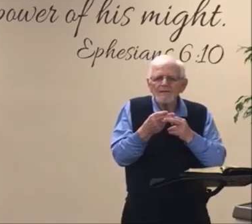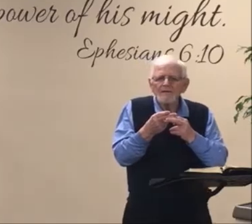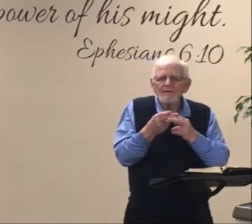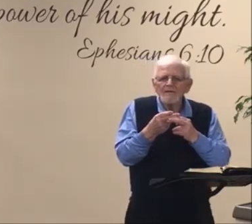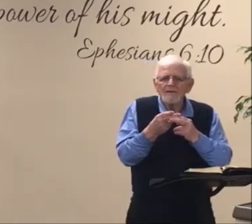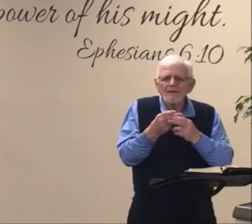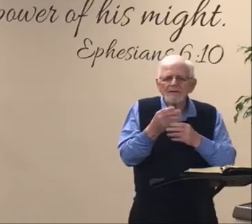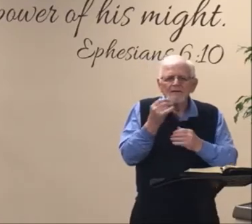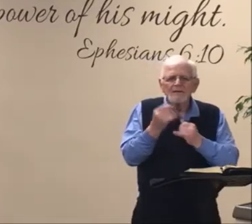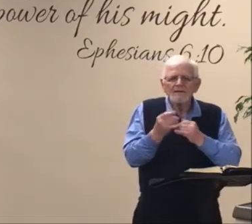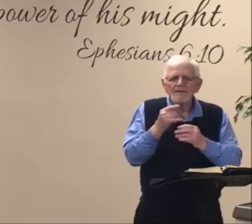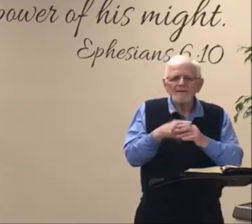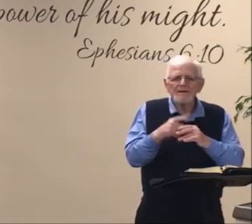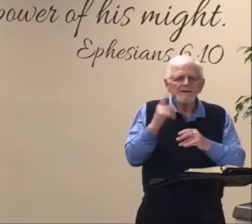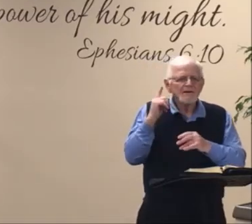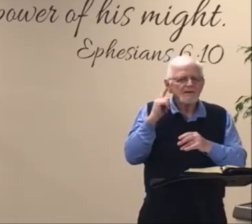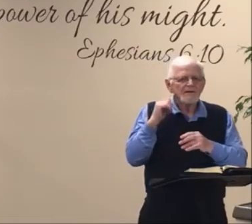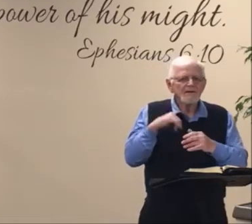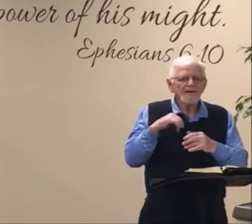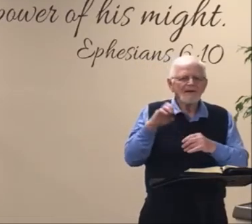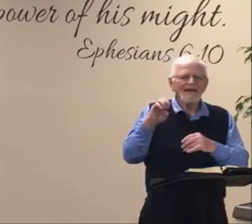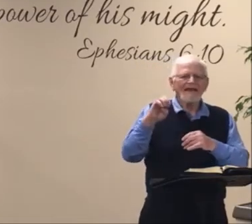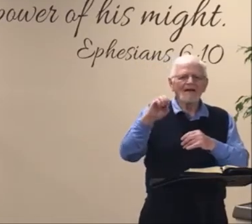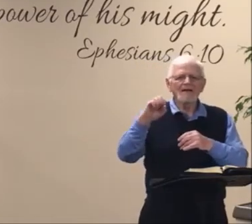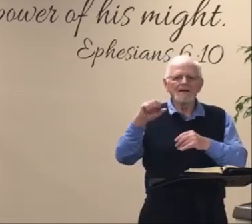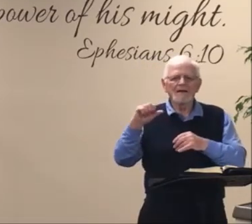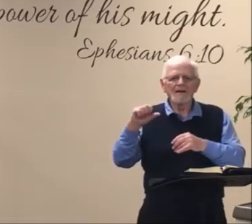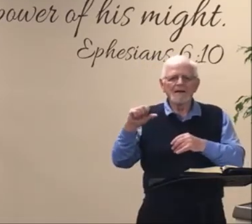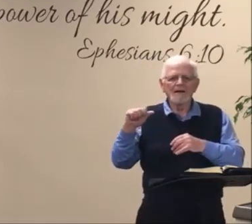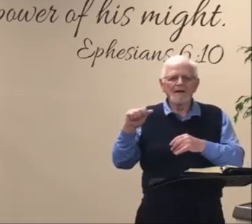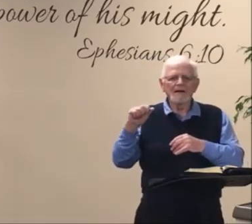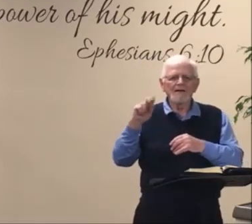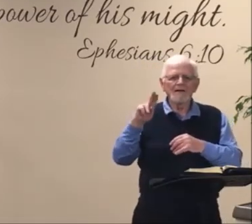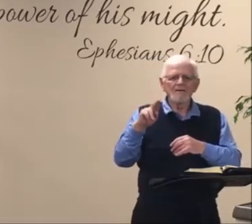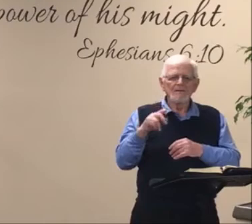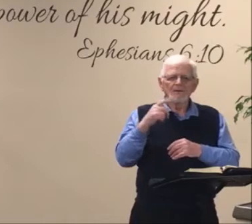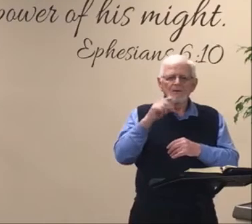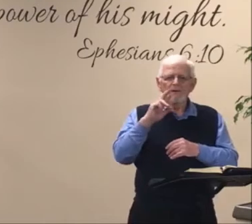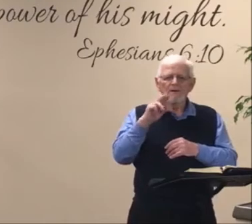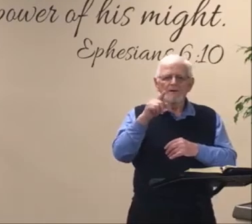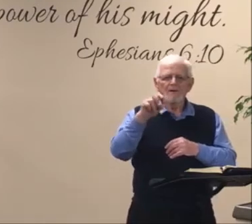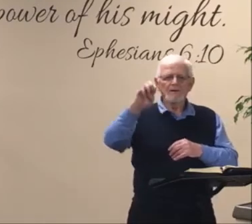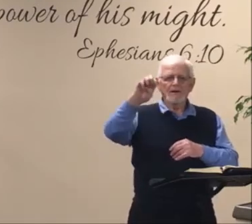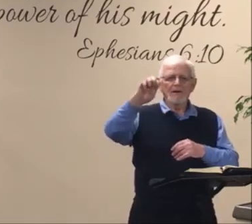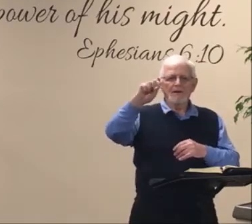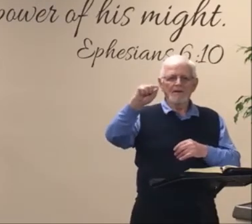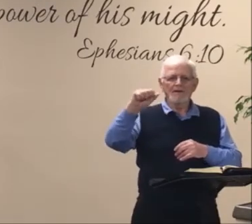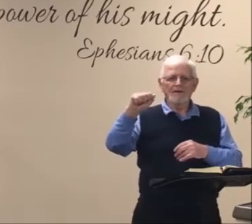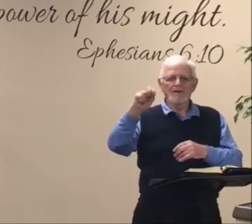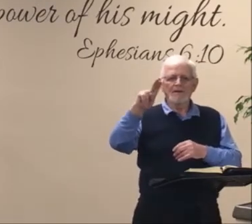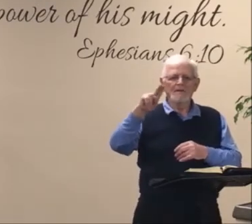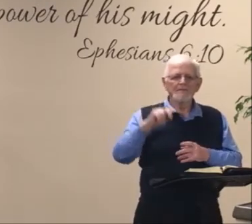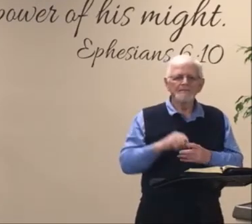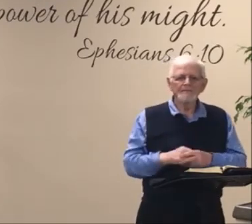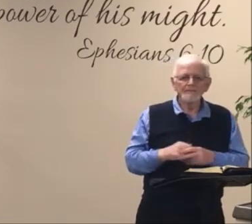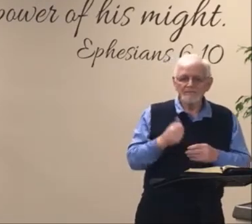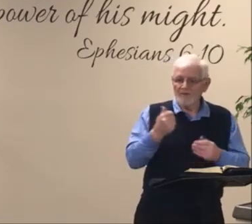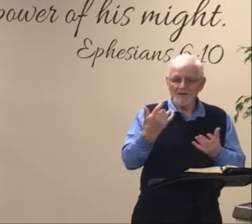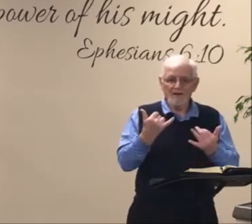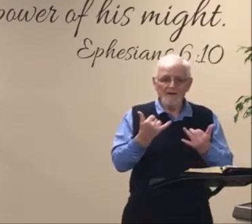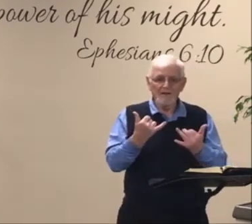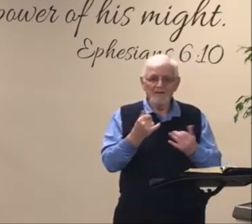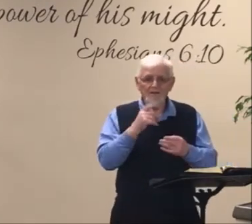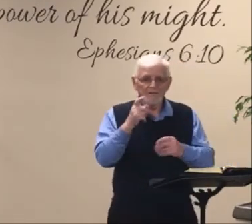Last time he heard that question, he said Esau. Who are you? I'm Esau. Not this time. Not this